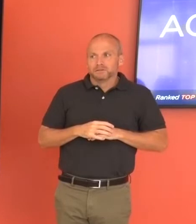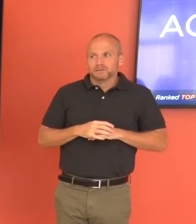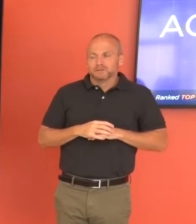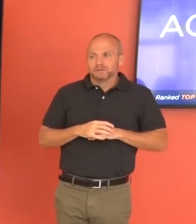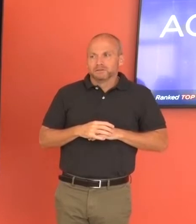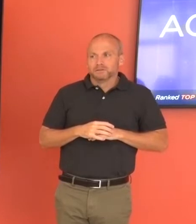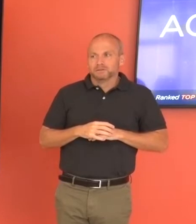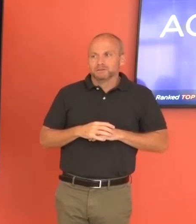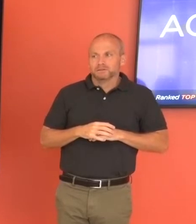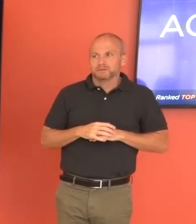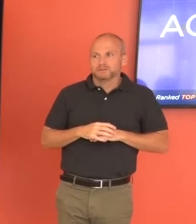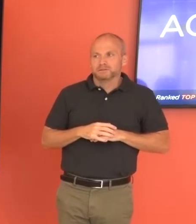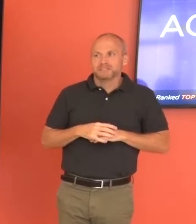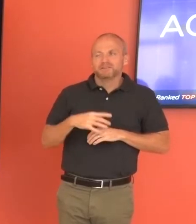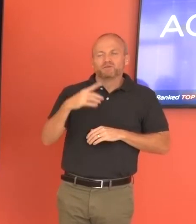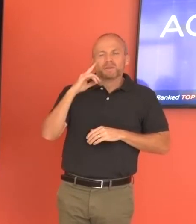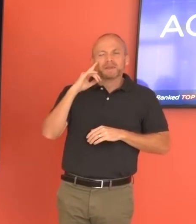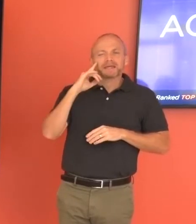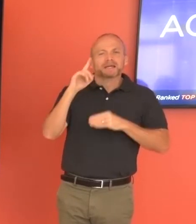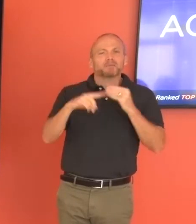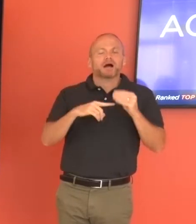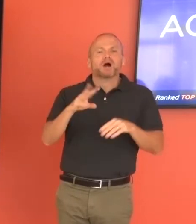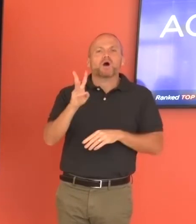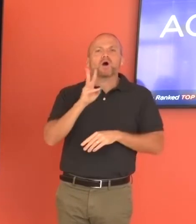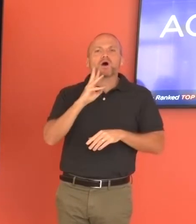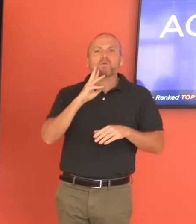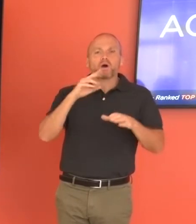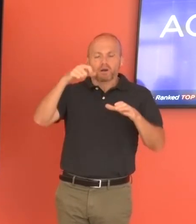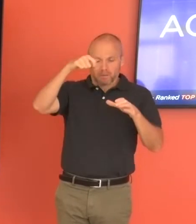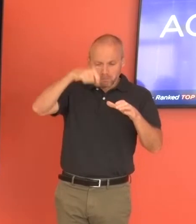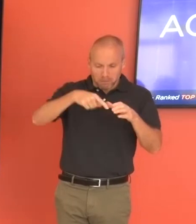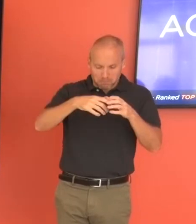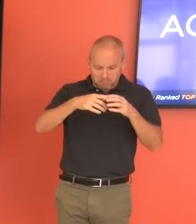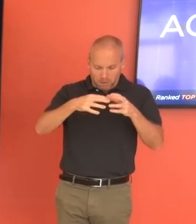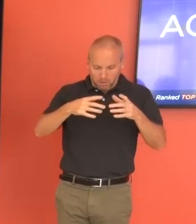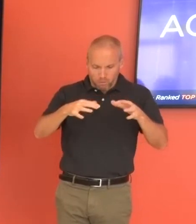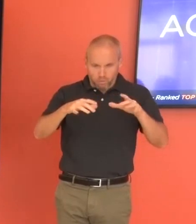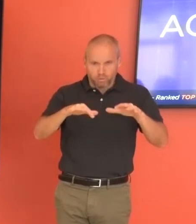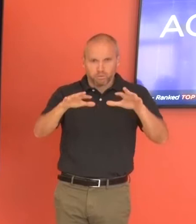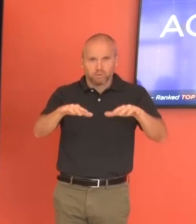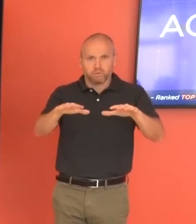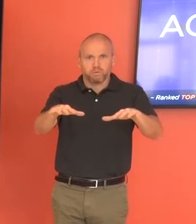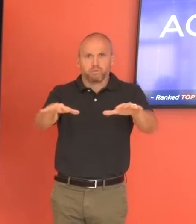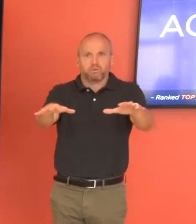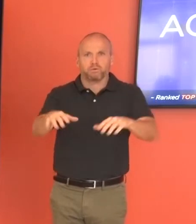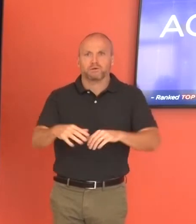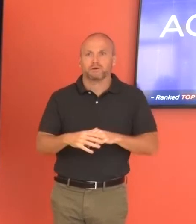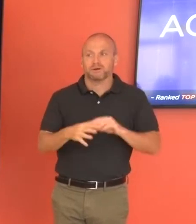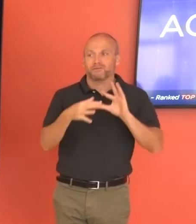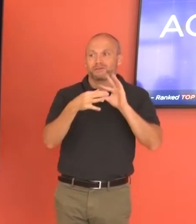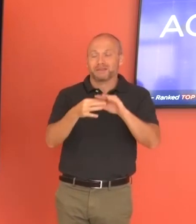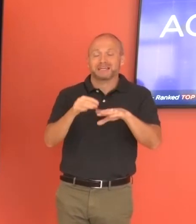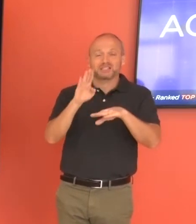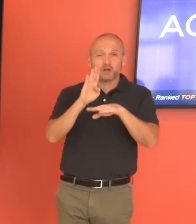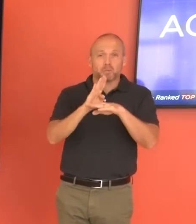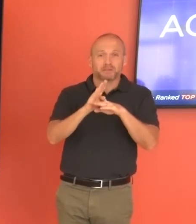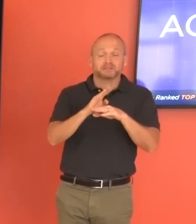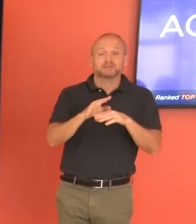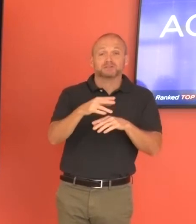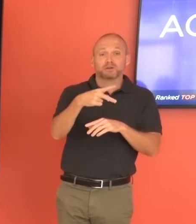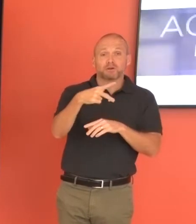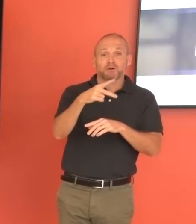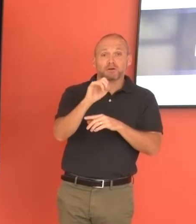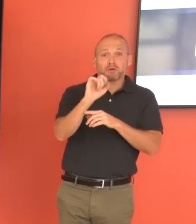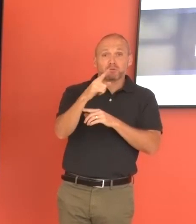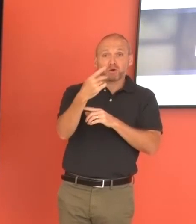you think about a water droplet, and I'm gonna equate this to our business processes. So Pearl Harbor happened